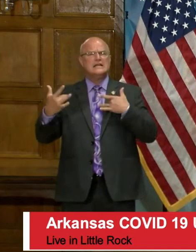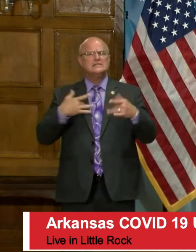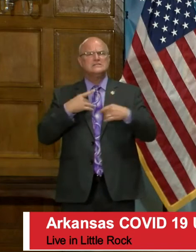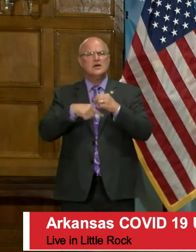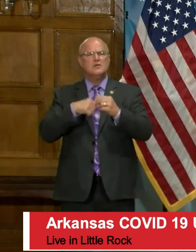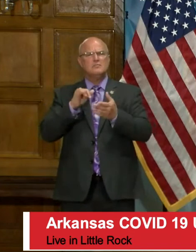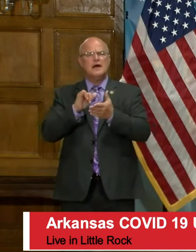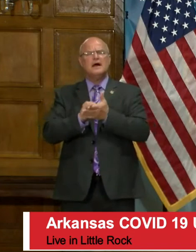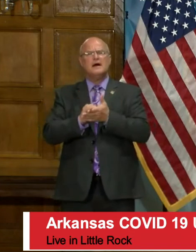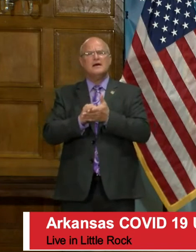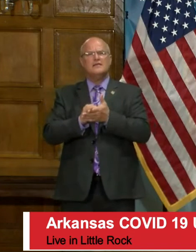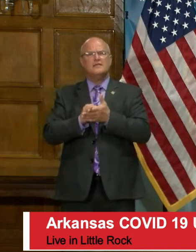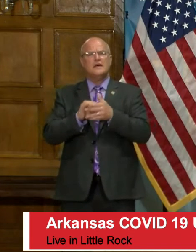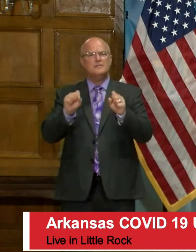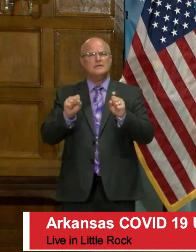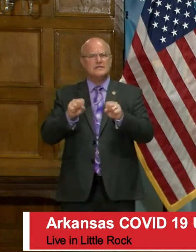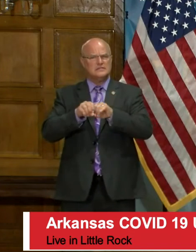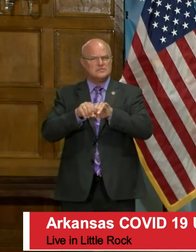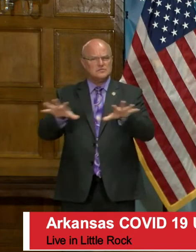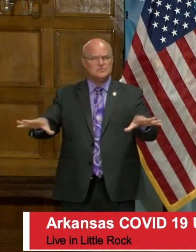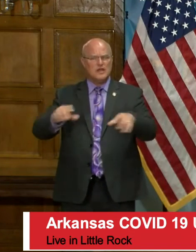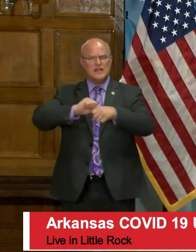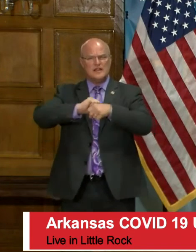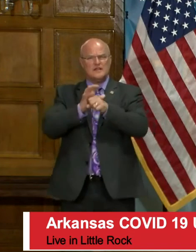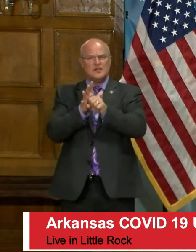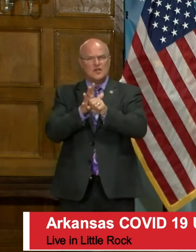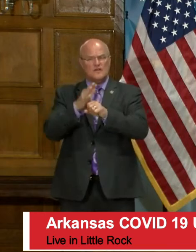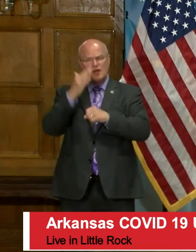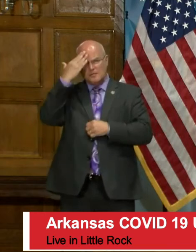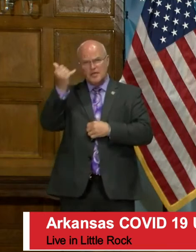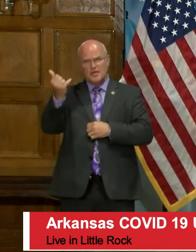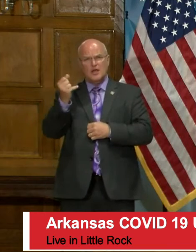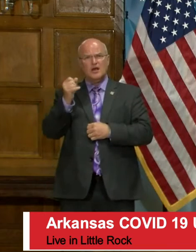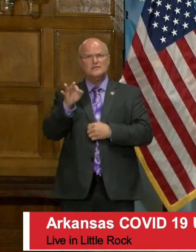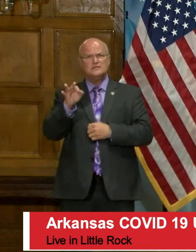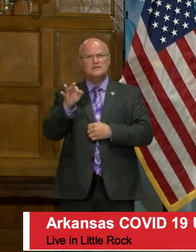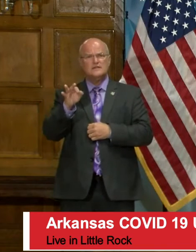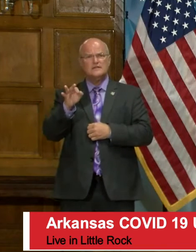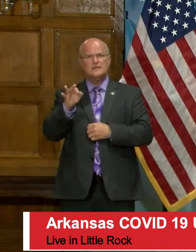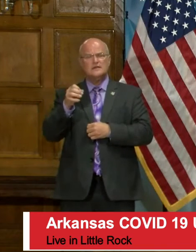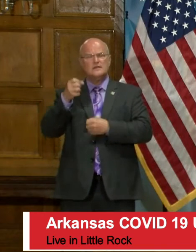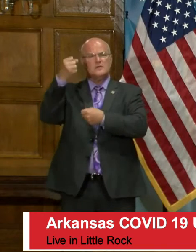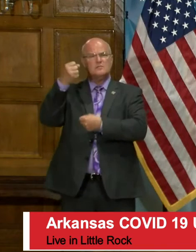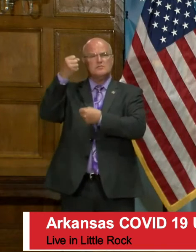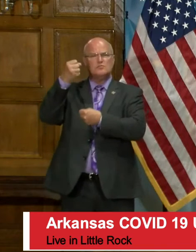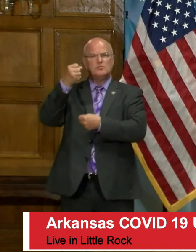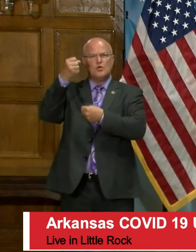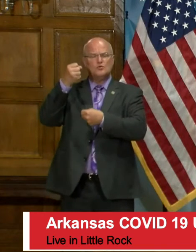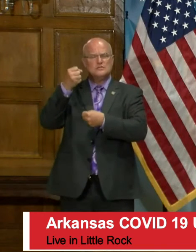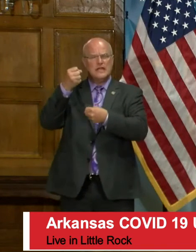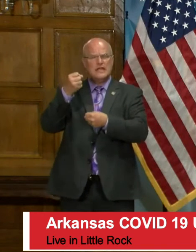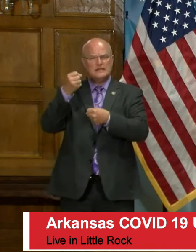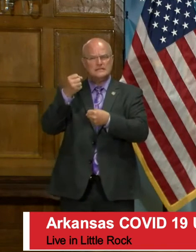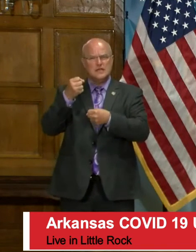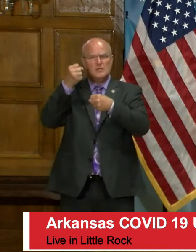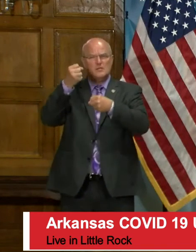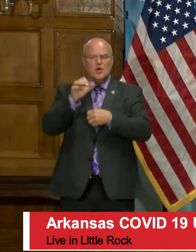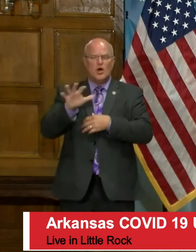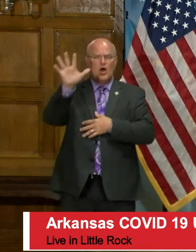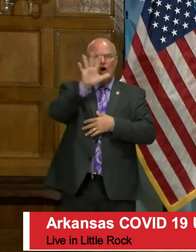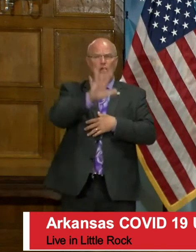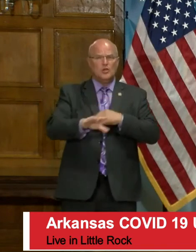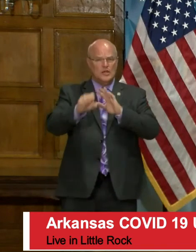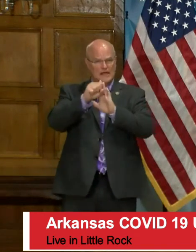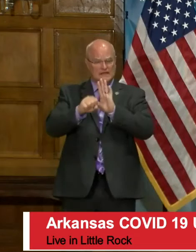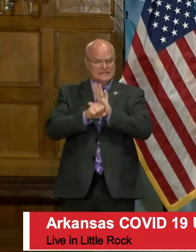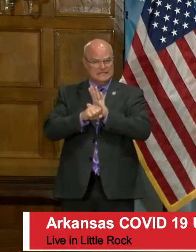are you about the potential spread of the virus because of the protests? We've had protests all over the